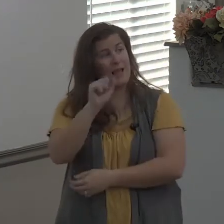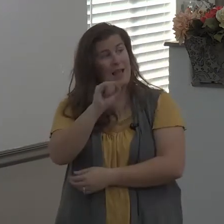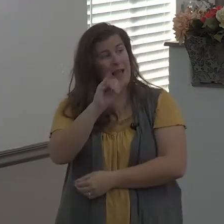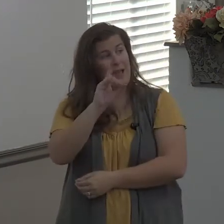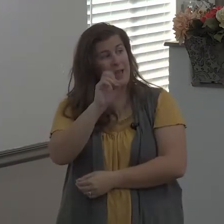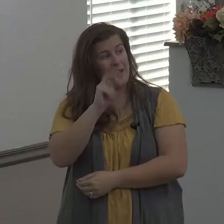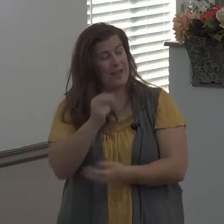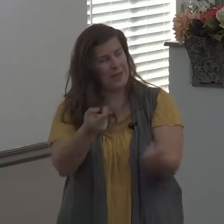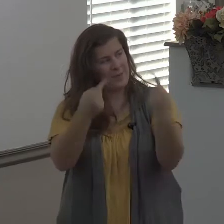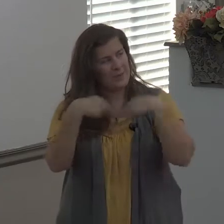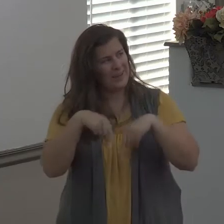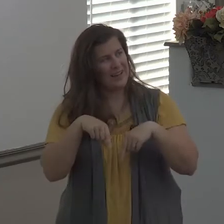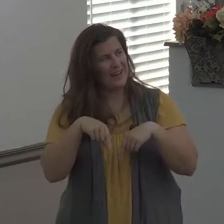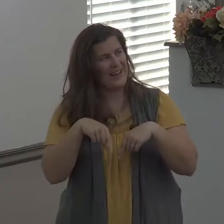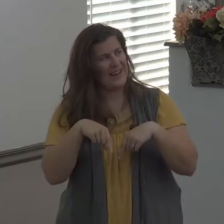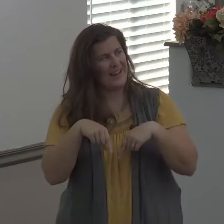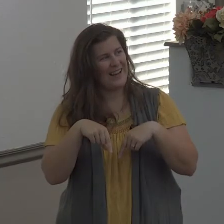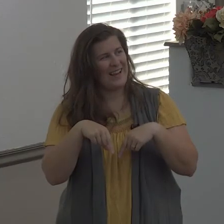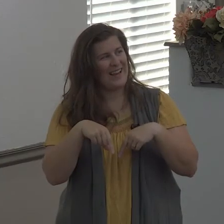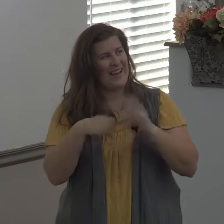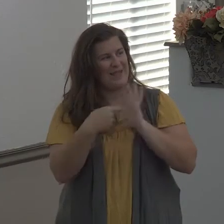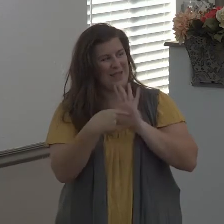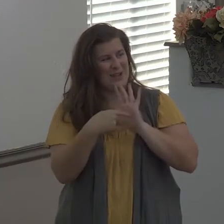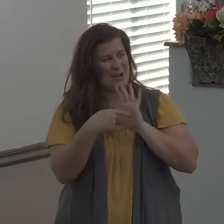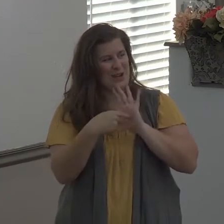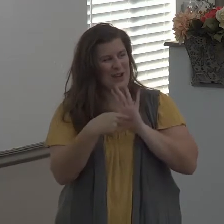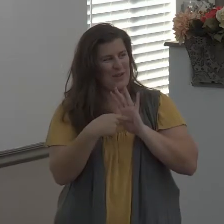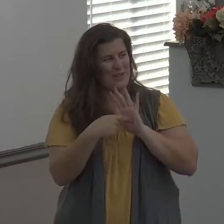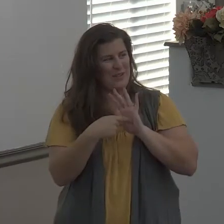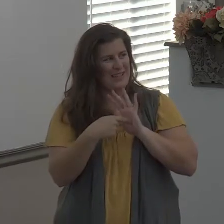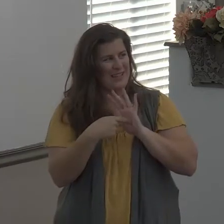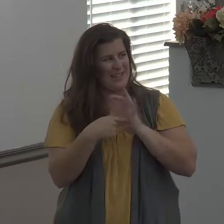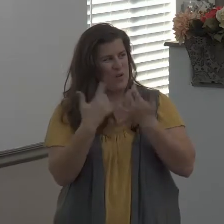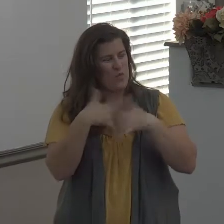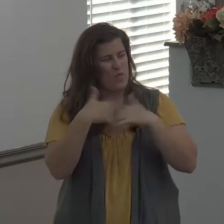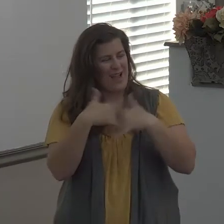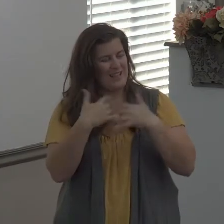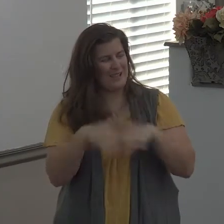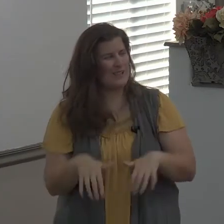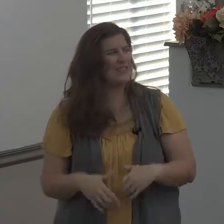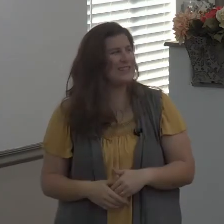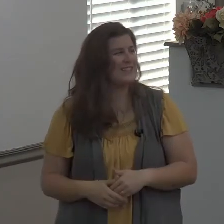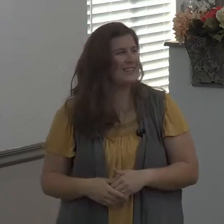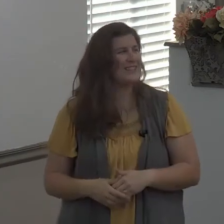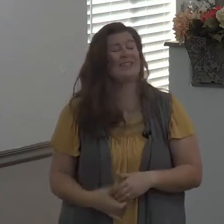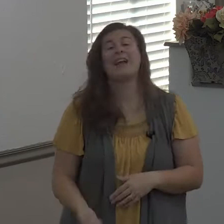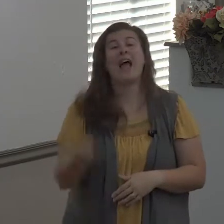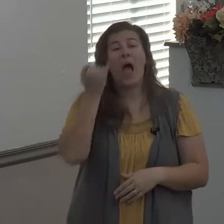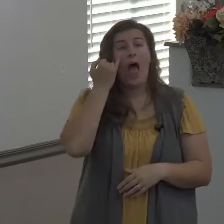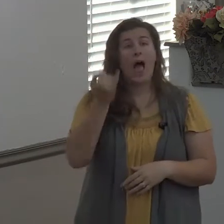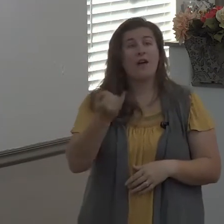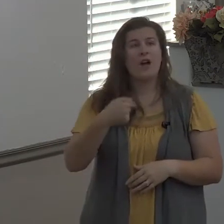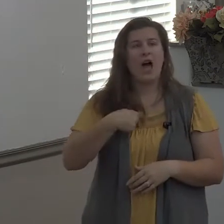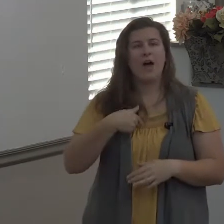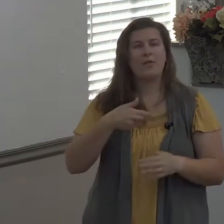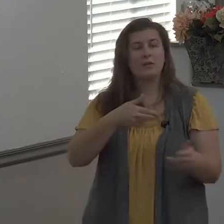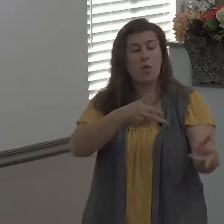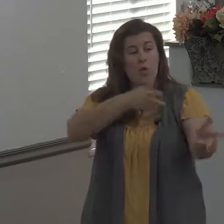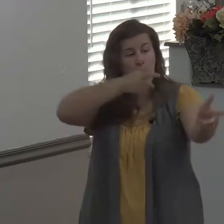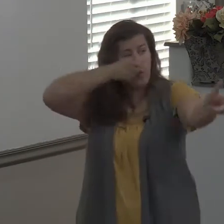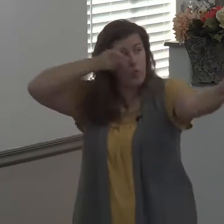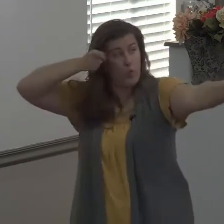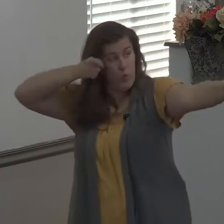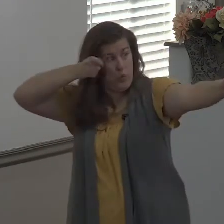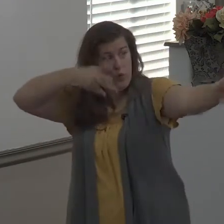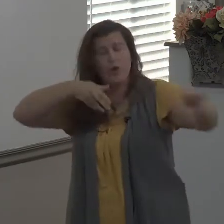to overcome. Let me illustrate this for you just for a minute. Aiden, would you mind coming here for me for a second? I got to throw my own son down. No. I won't do